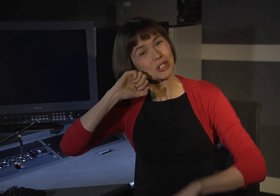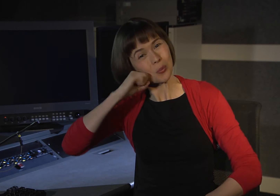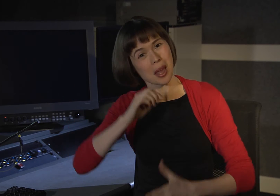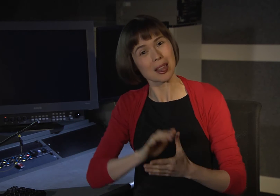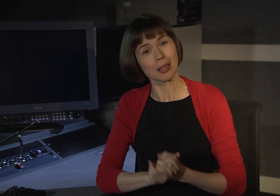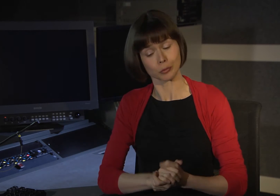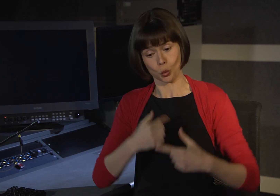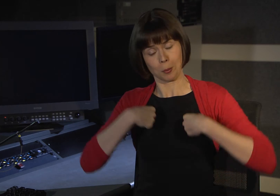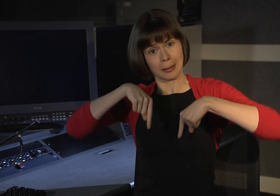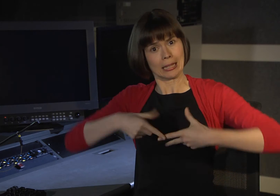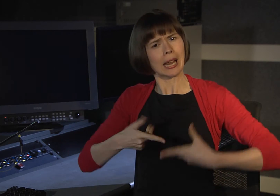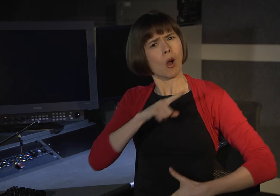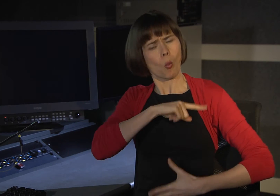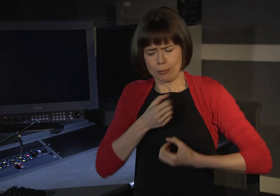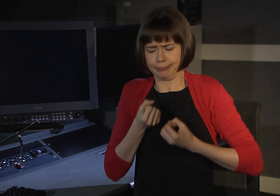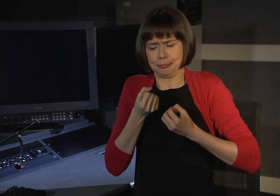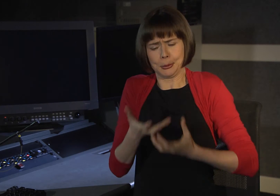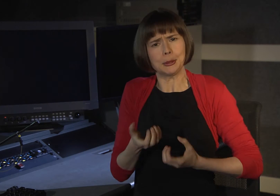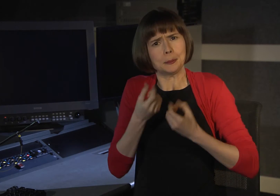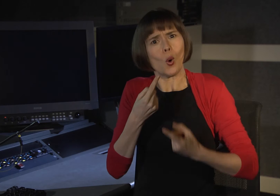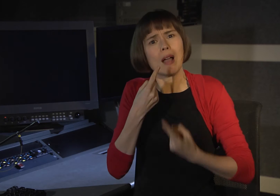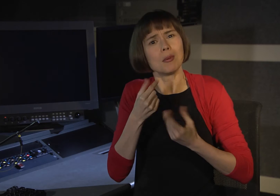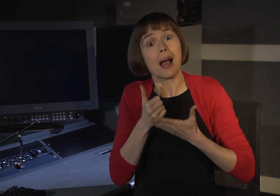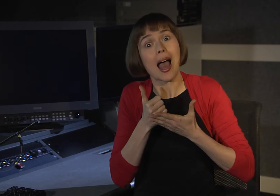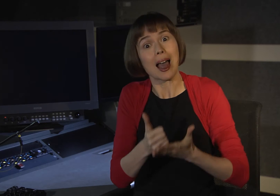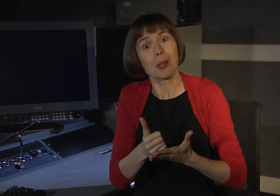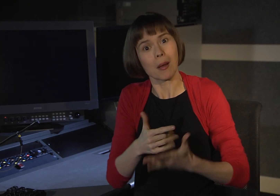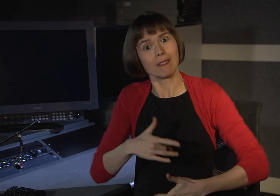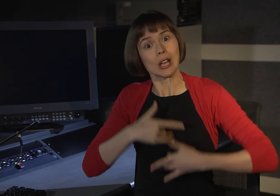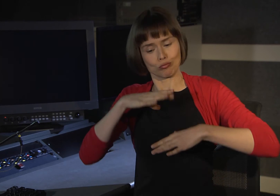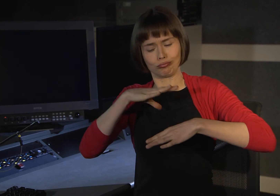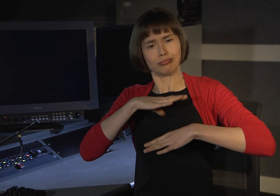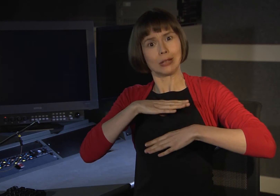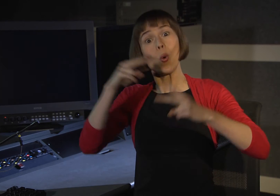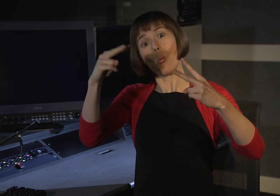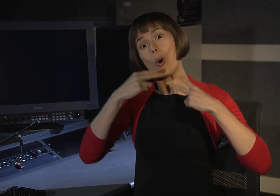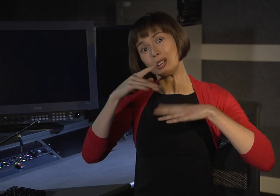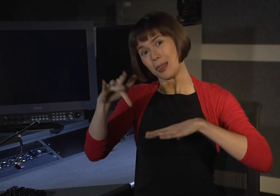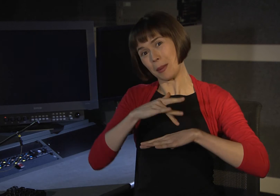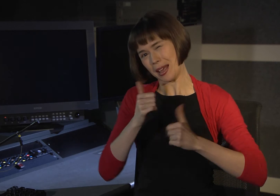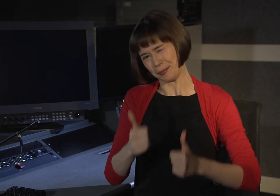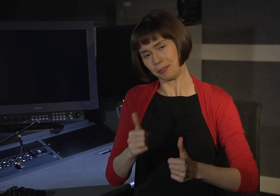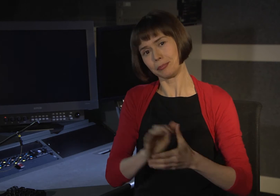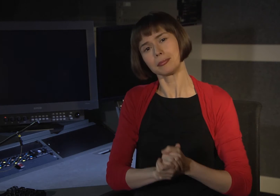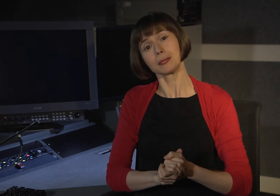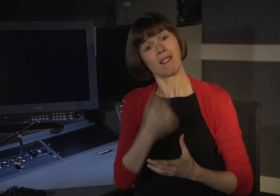play. And I'm here now to provide you with some information which we hope will make you feel prepared and ready to watch the